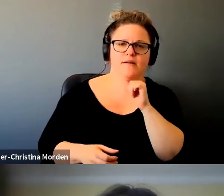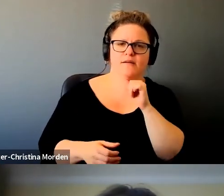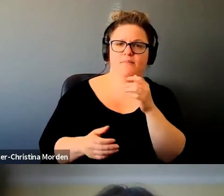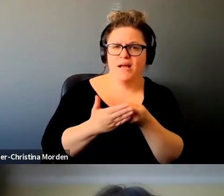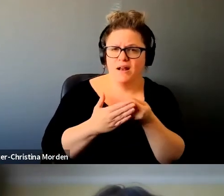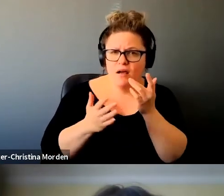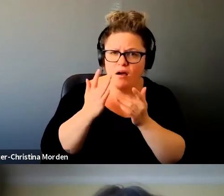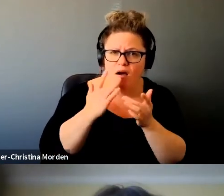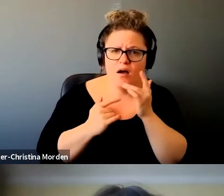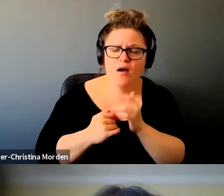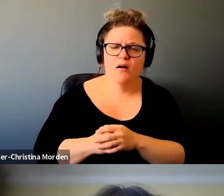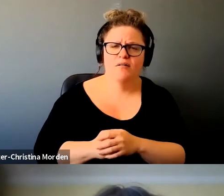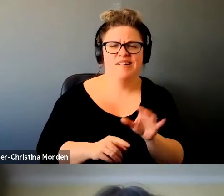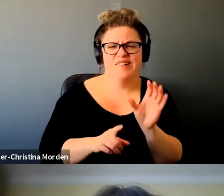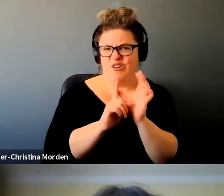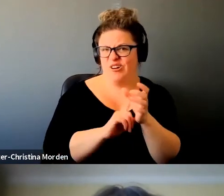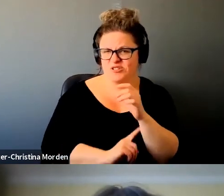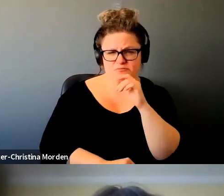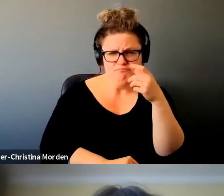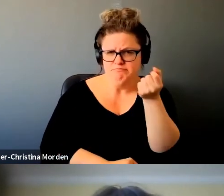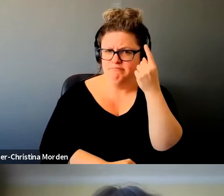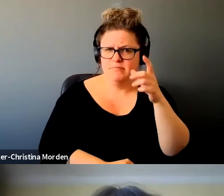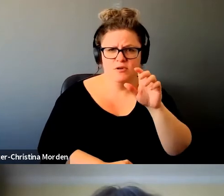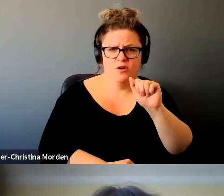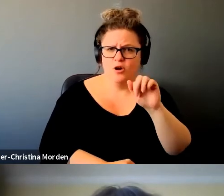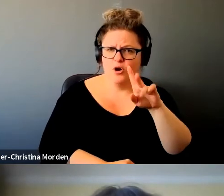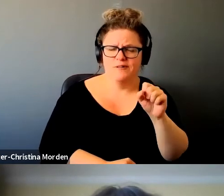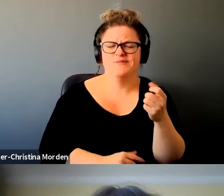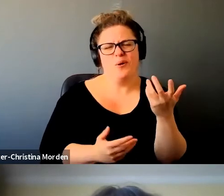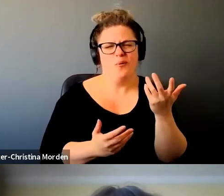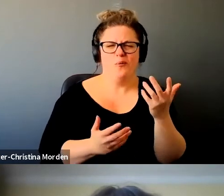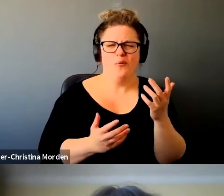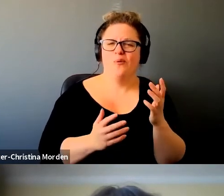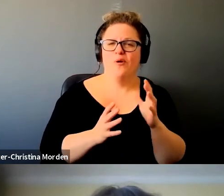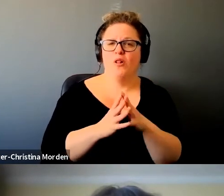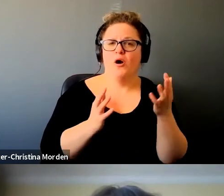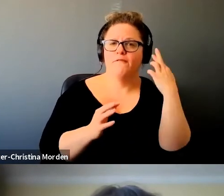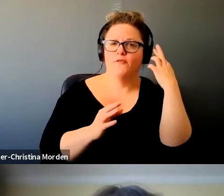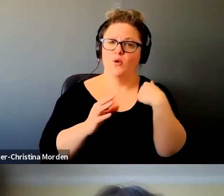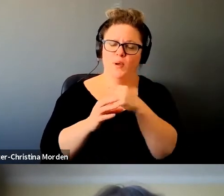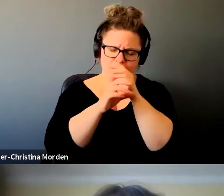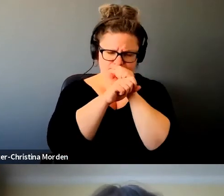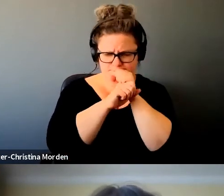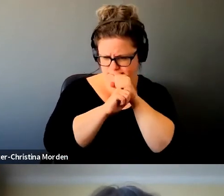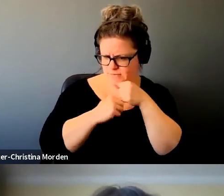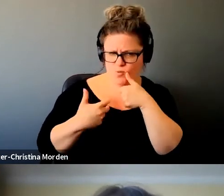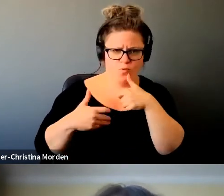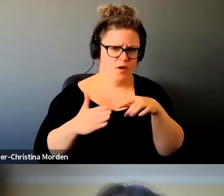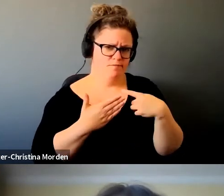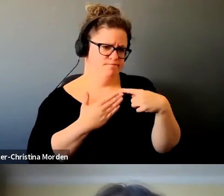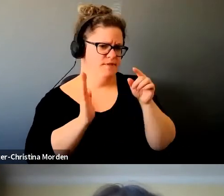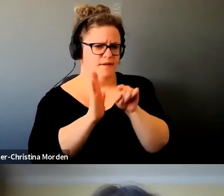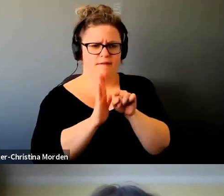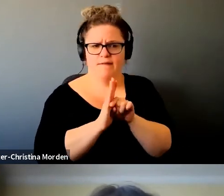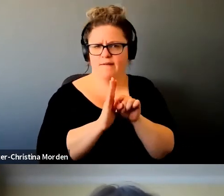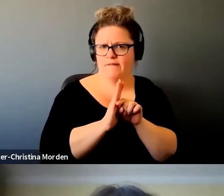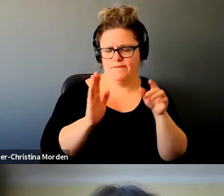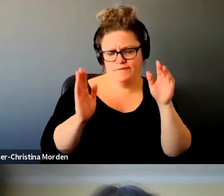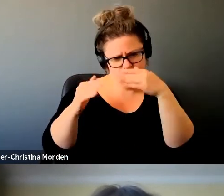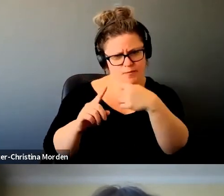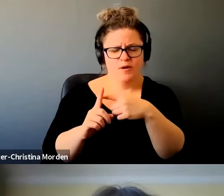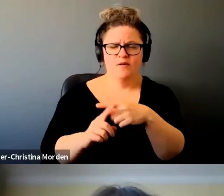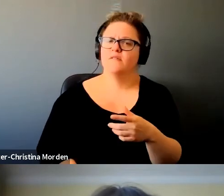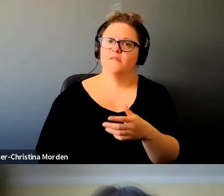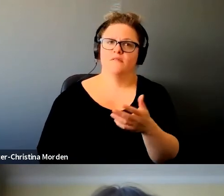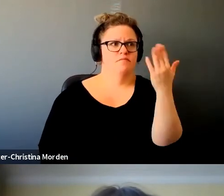arts literate culture. So there's a lot of reasons for that. And yeah, I was